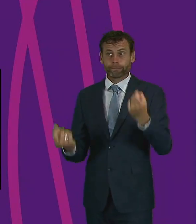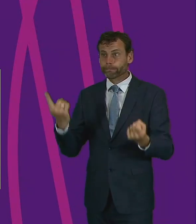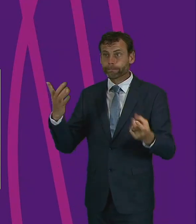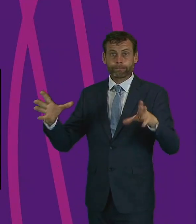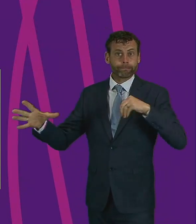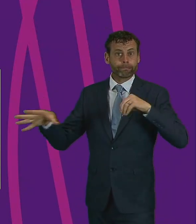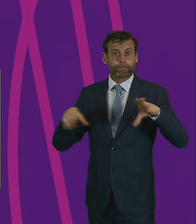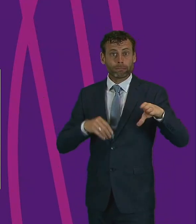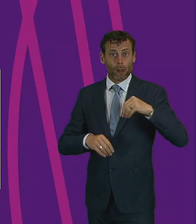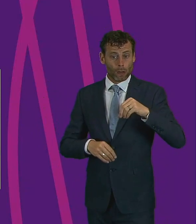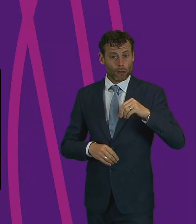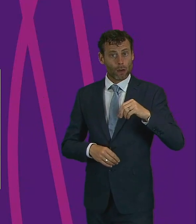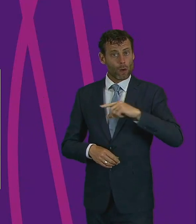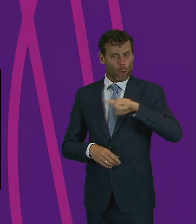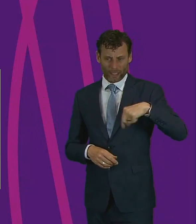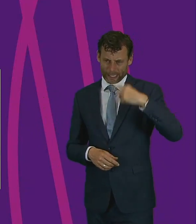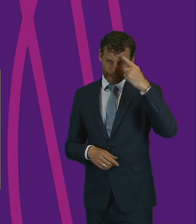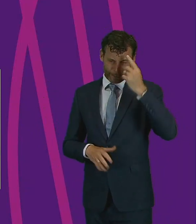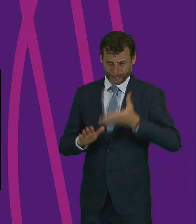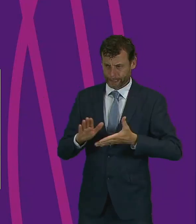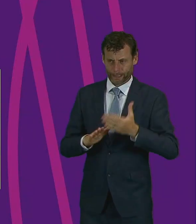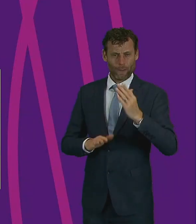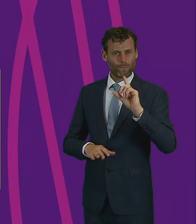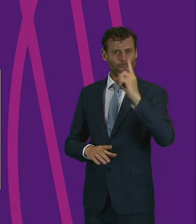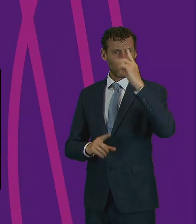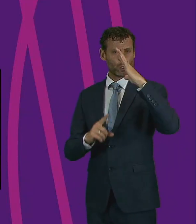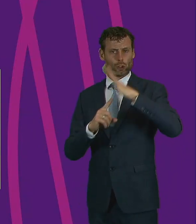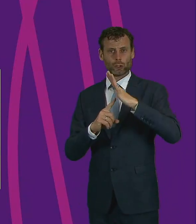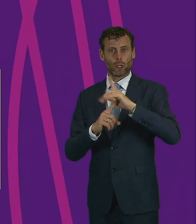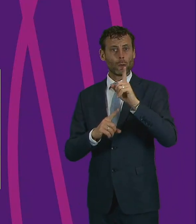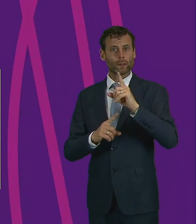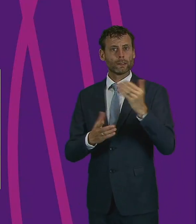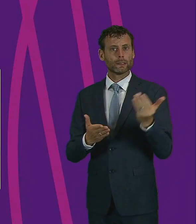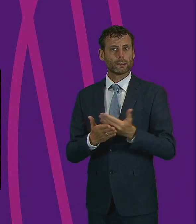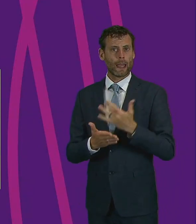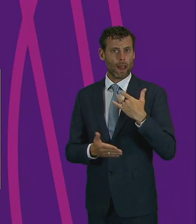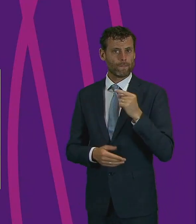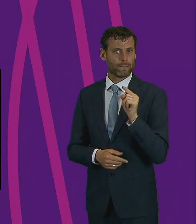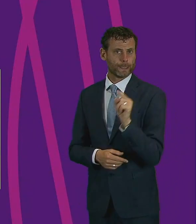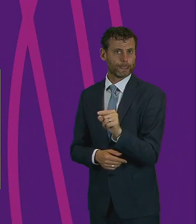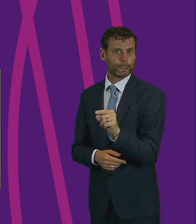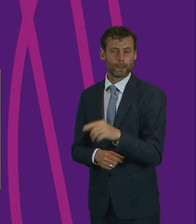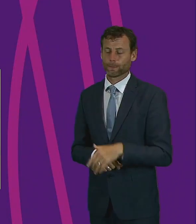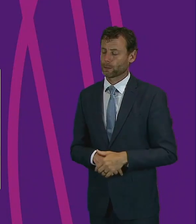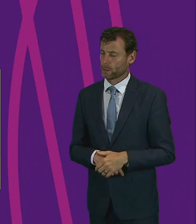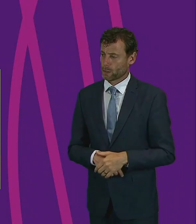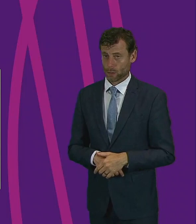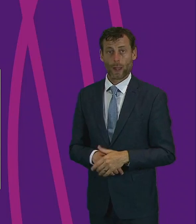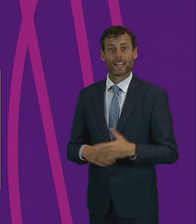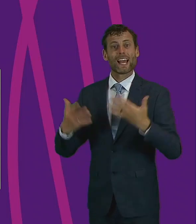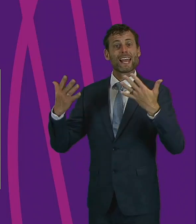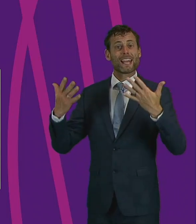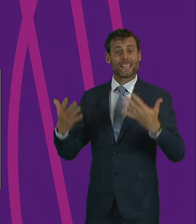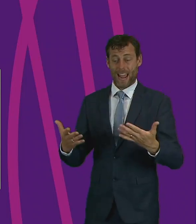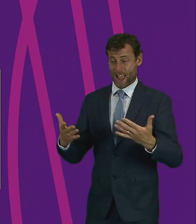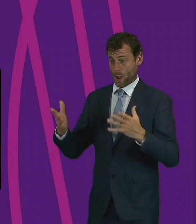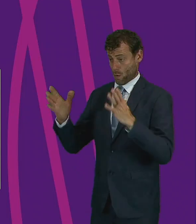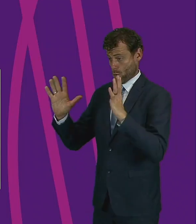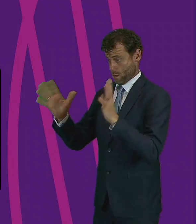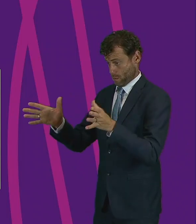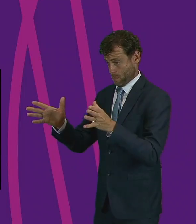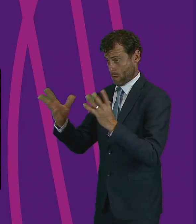vulnerable. And this is why what will be at the heart of the next steps for our NHS. In order to continue to do so, the